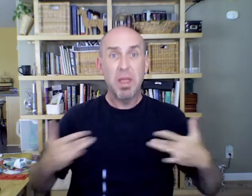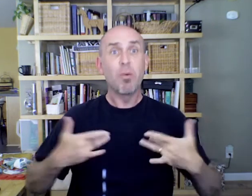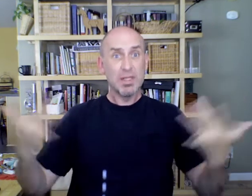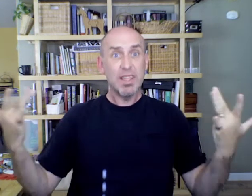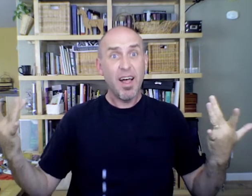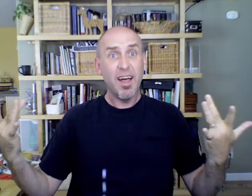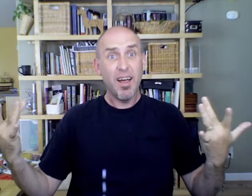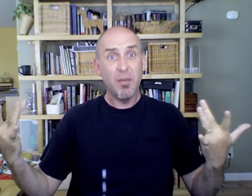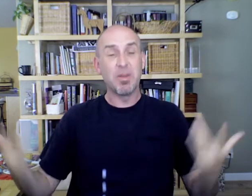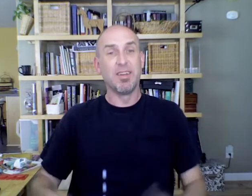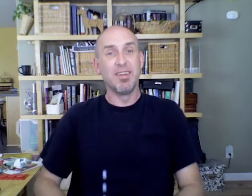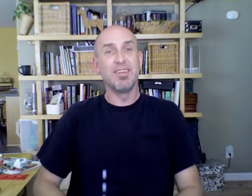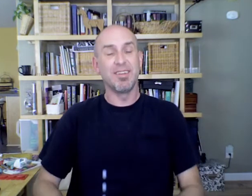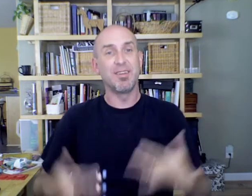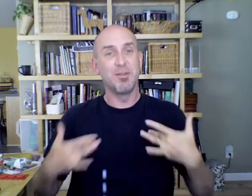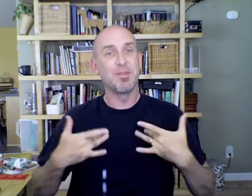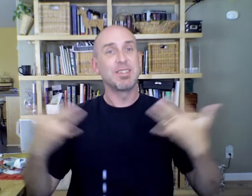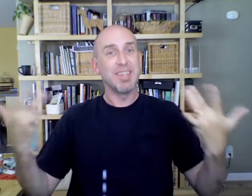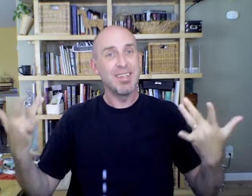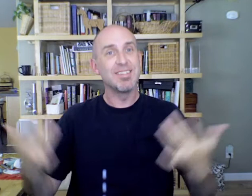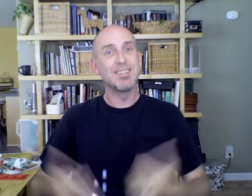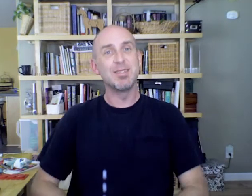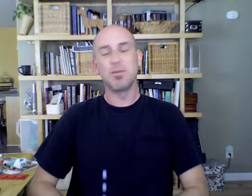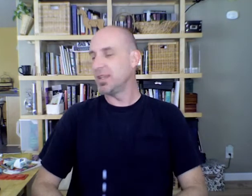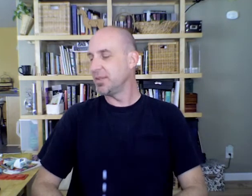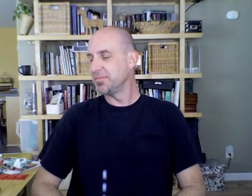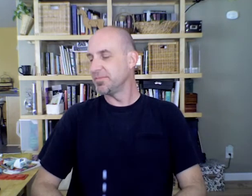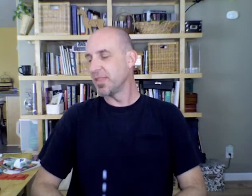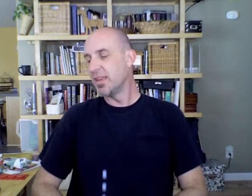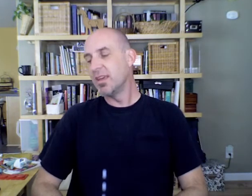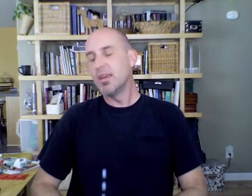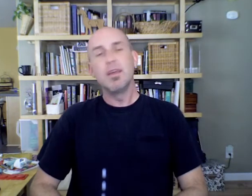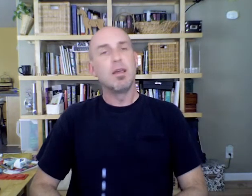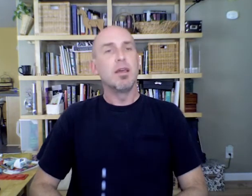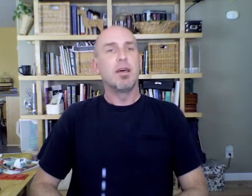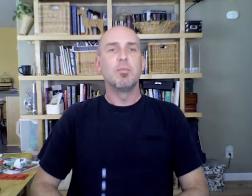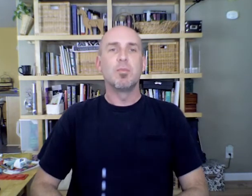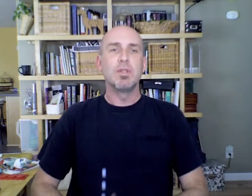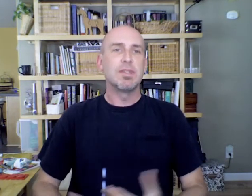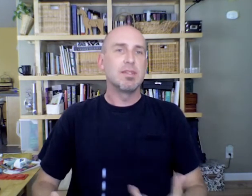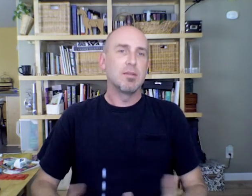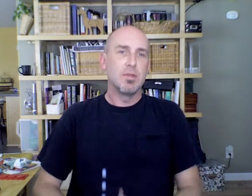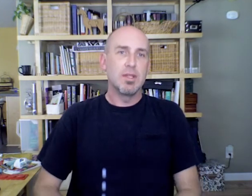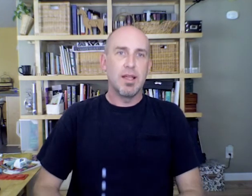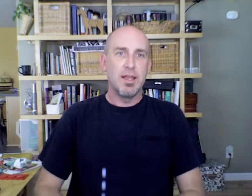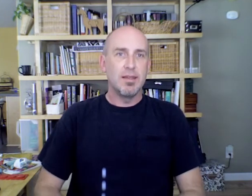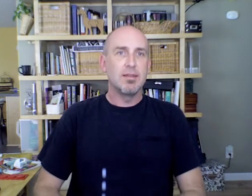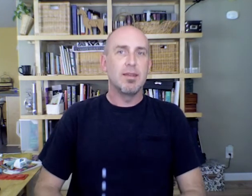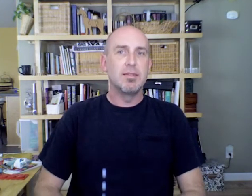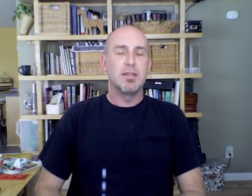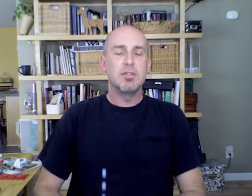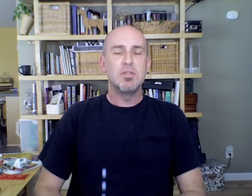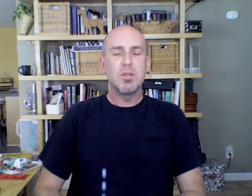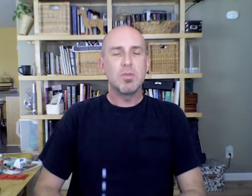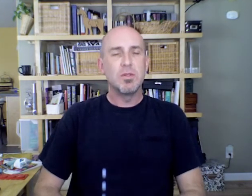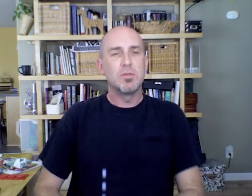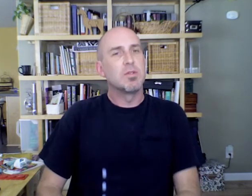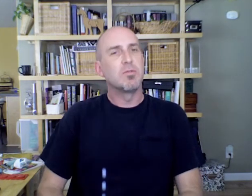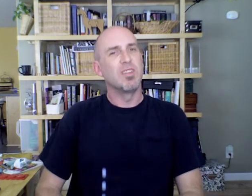what's up? If you're excited to see somebody. One of the signs I really like, and it's generally used in a friendly way.